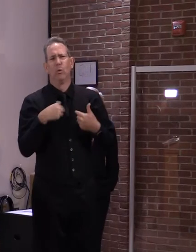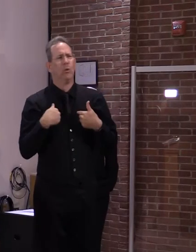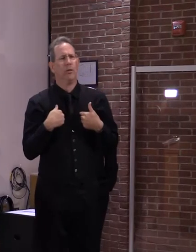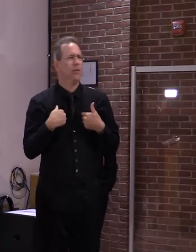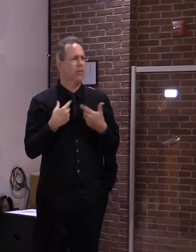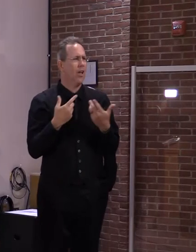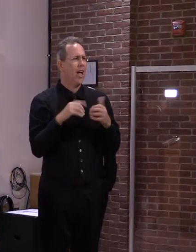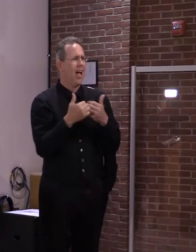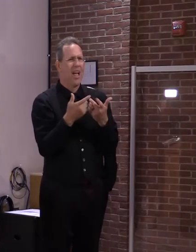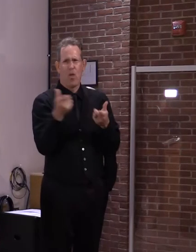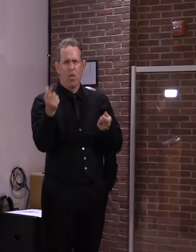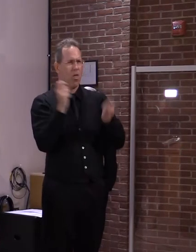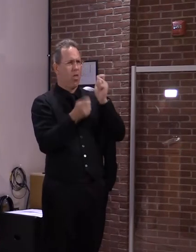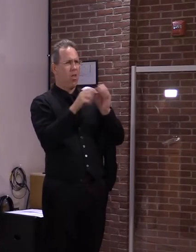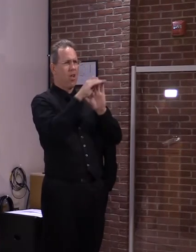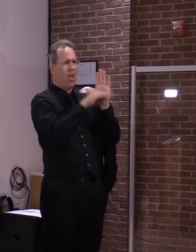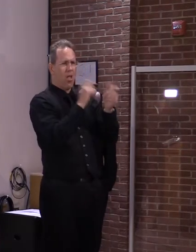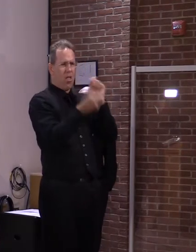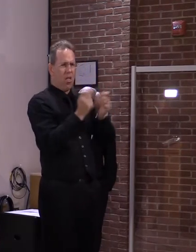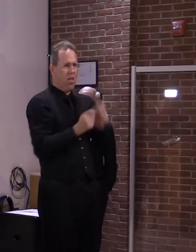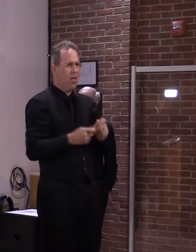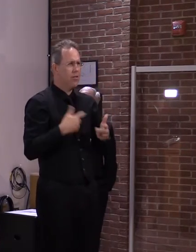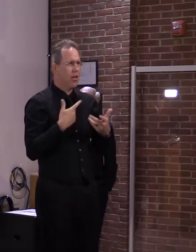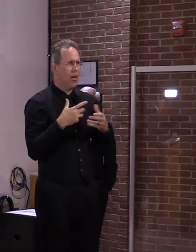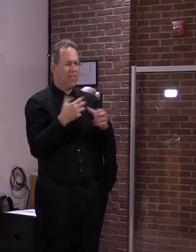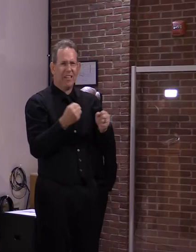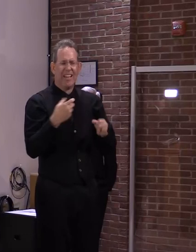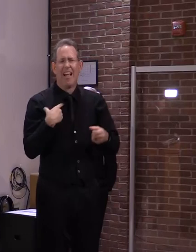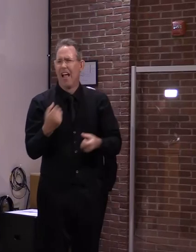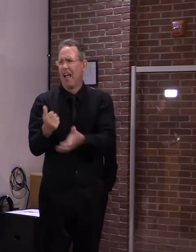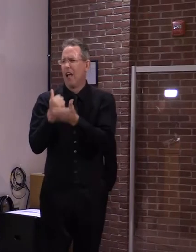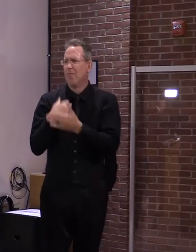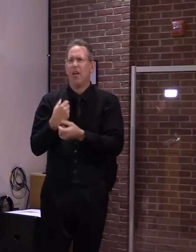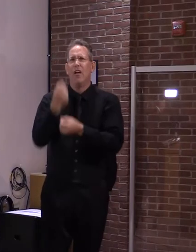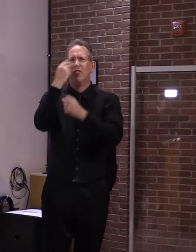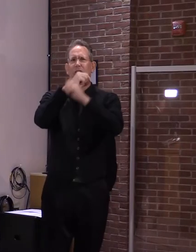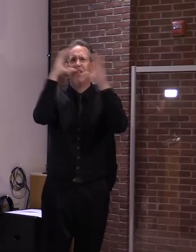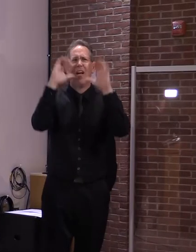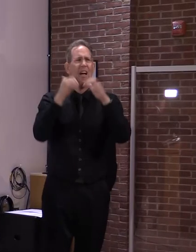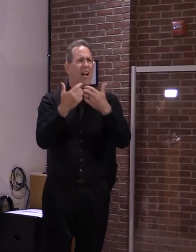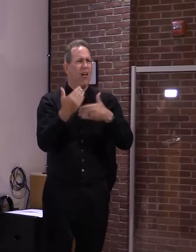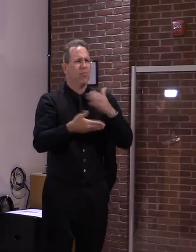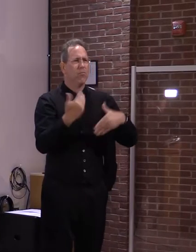changing so quickly, it's hard to keep track. Could you just give me a refresher of where we're at? Yeah.